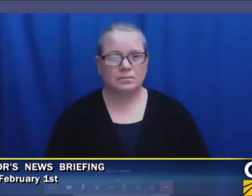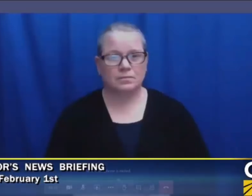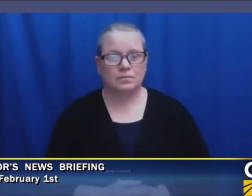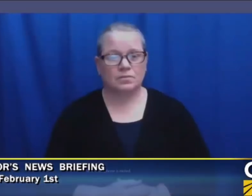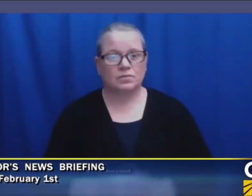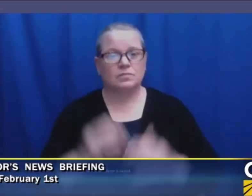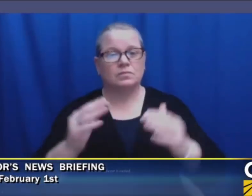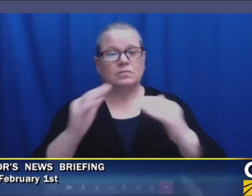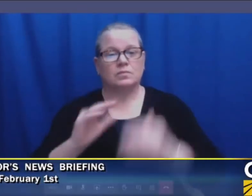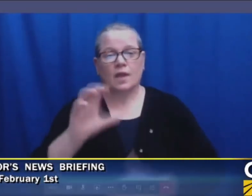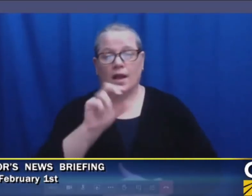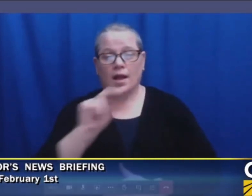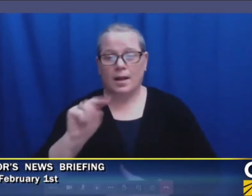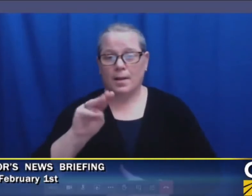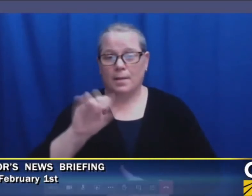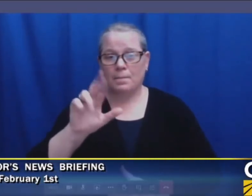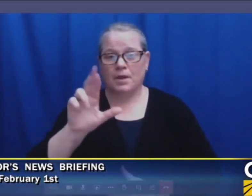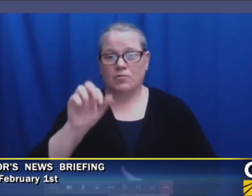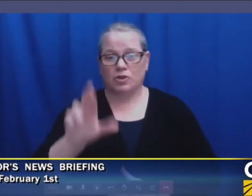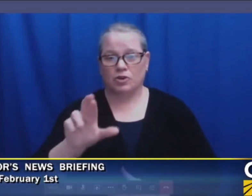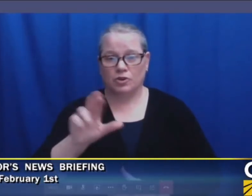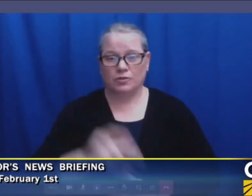The Connecticut Mirror.